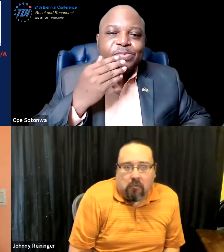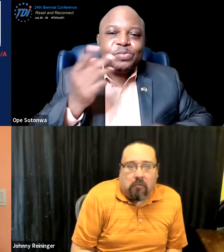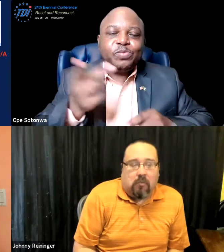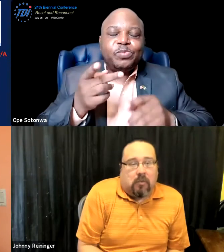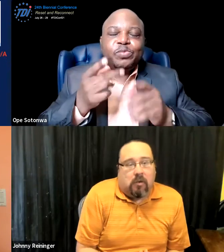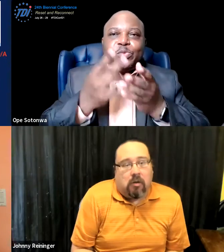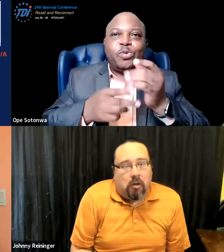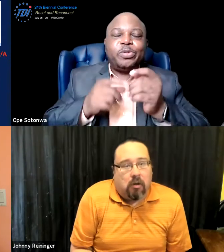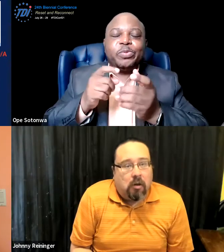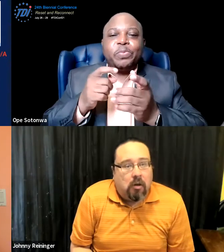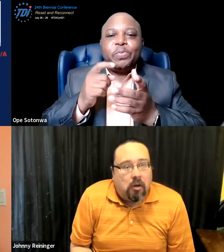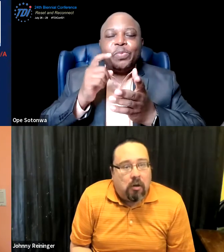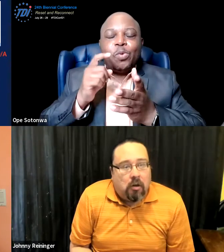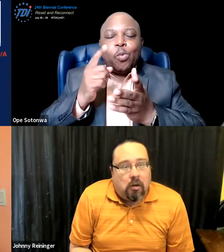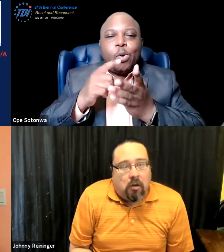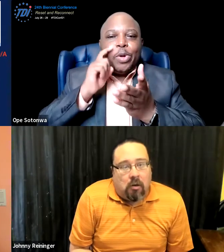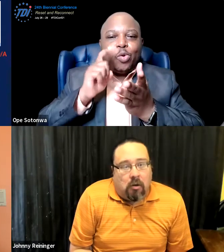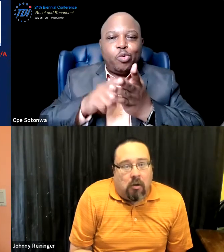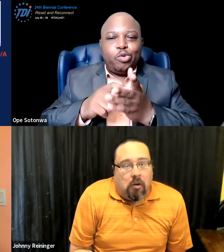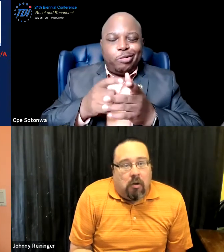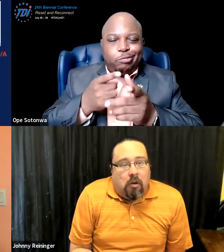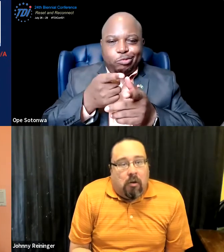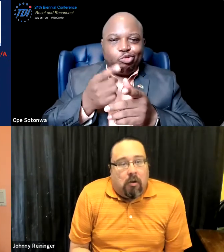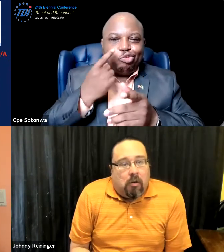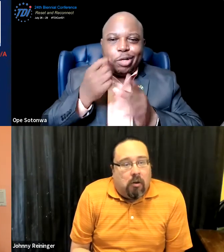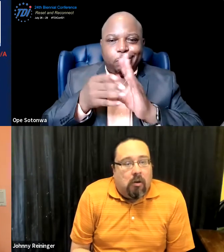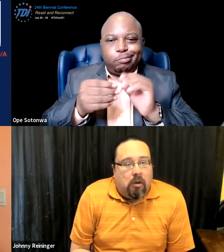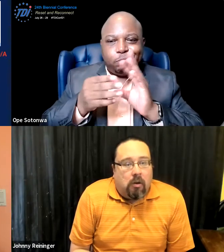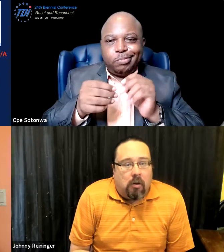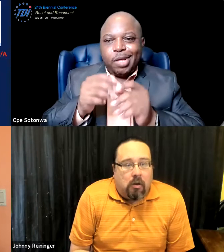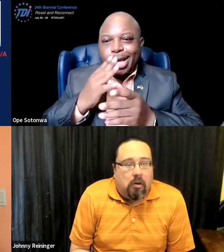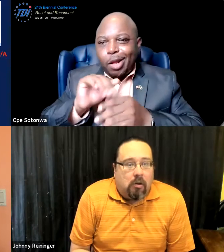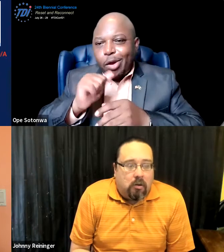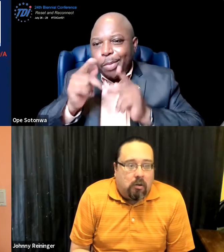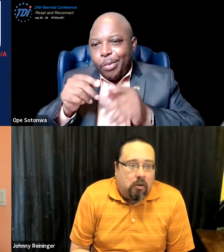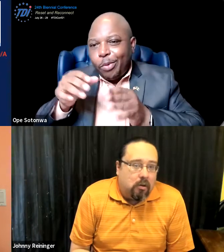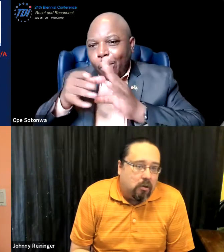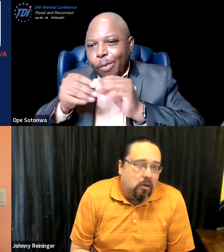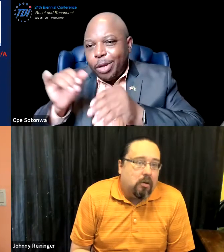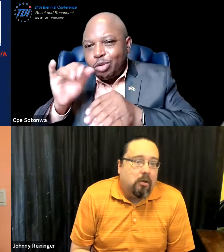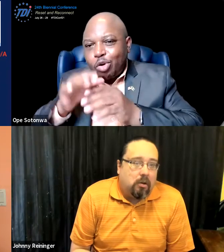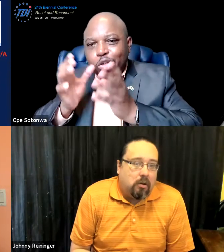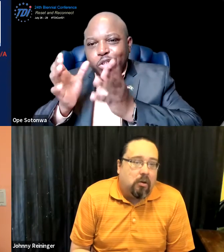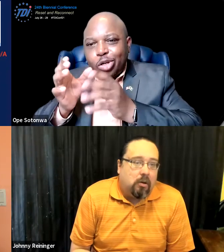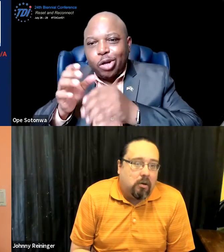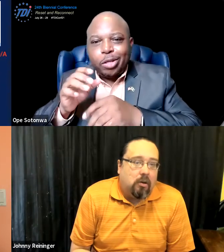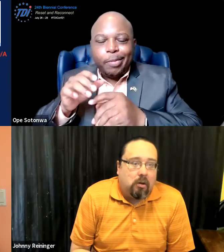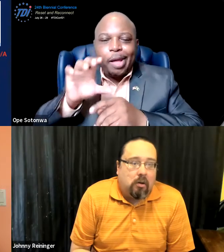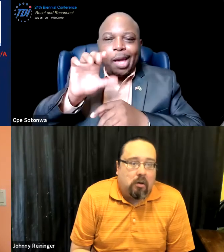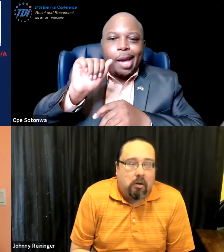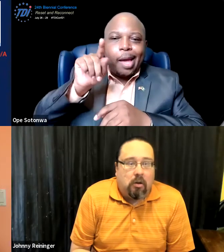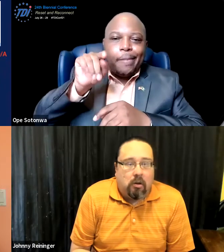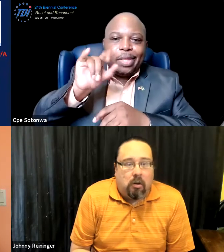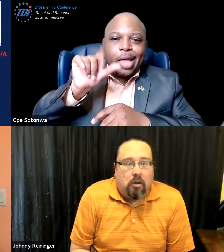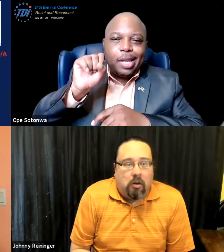to piggyback on that comment. All right, so one of the things, I know you just mentioned it and some other people are